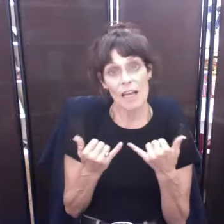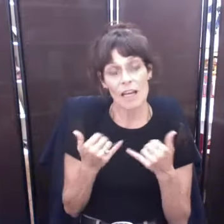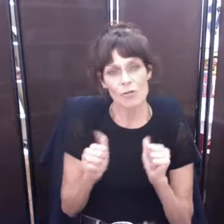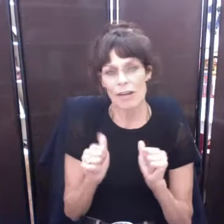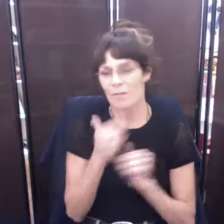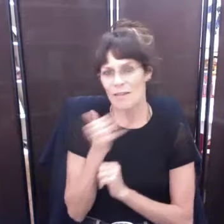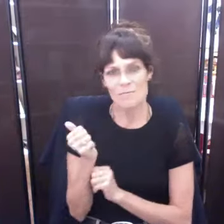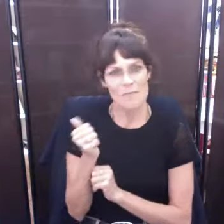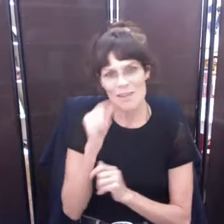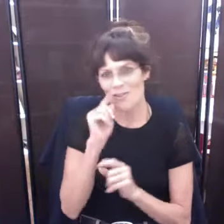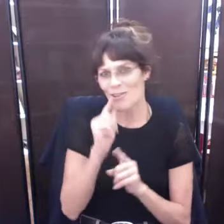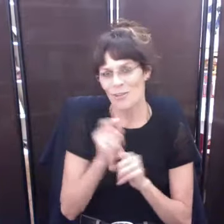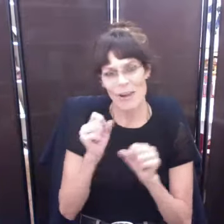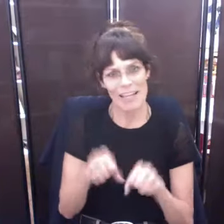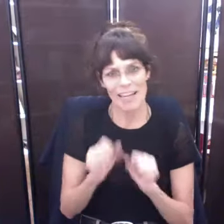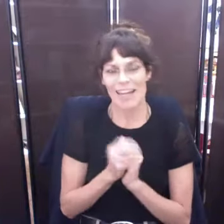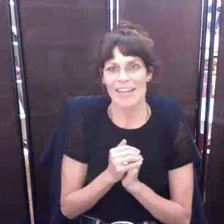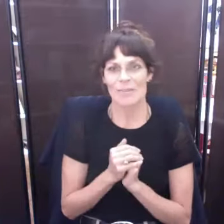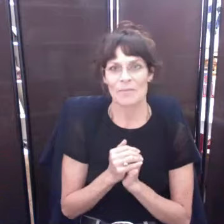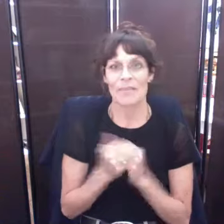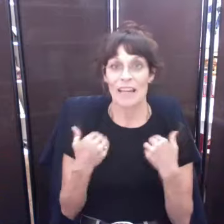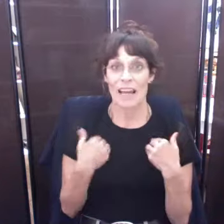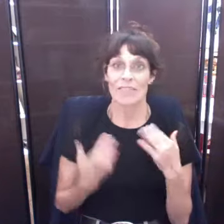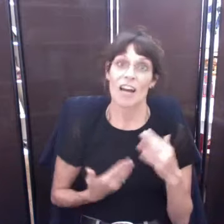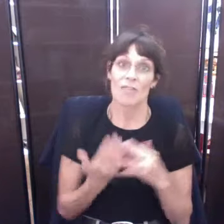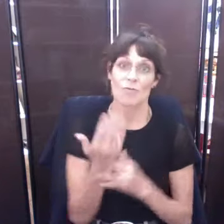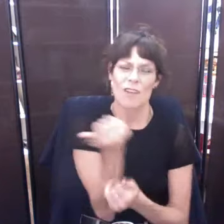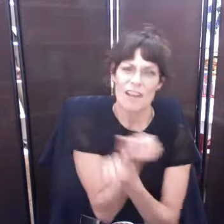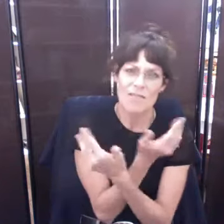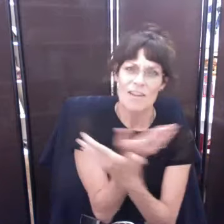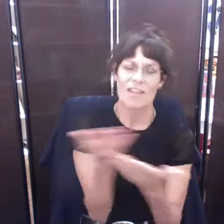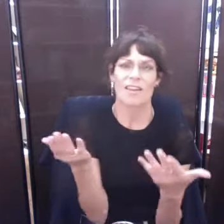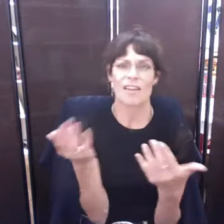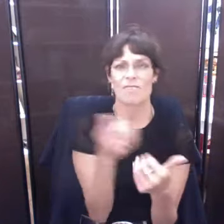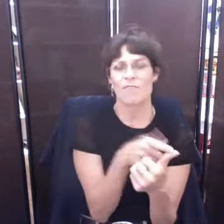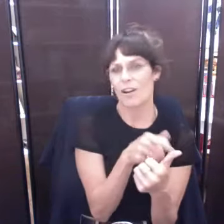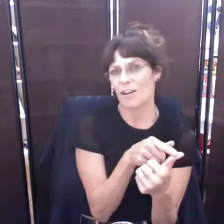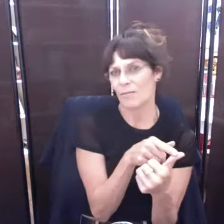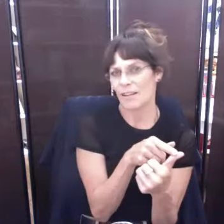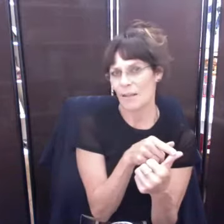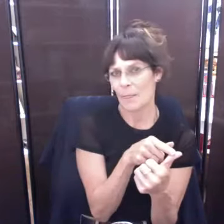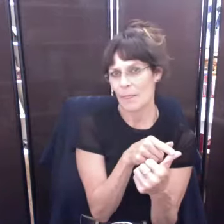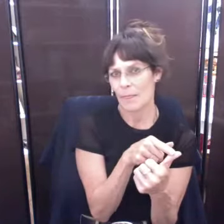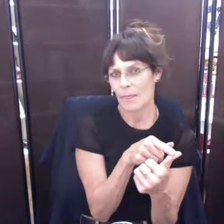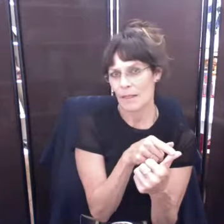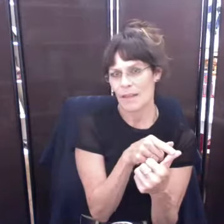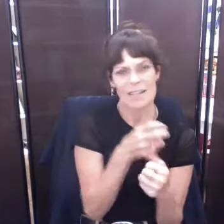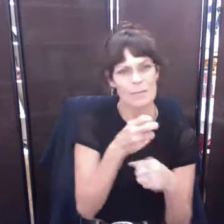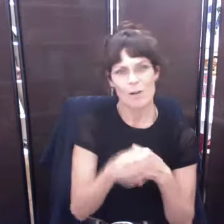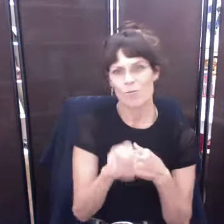I can possibly be. And I have gone through everything from this been a rough year. I got to tell you, my year started